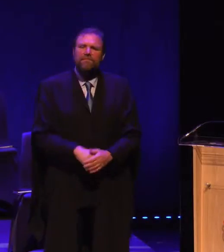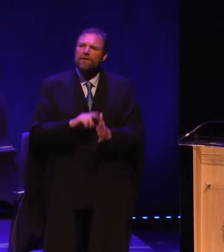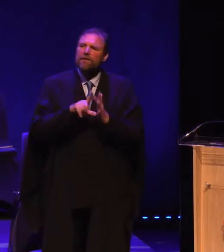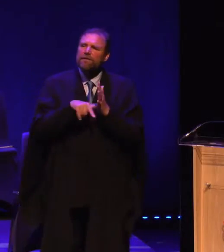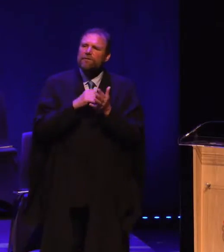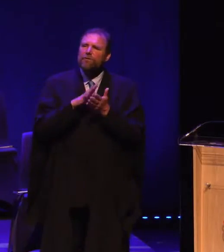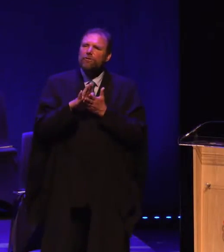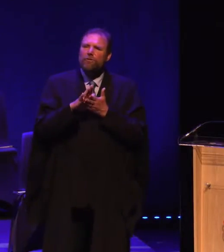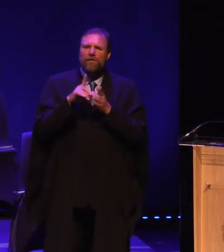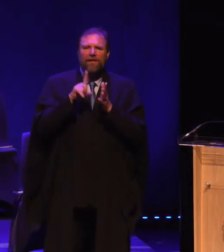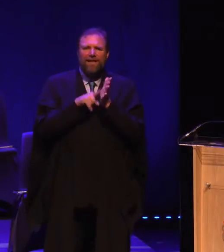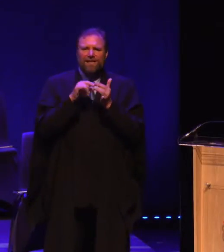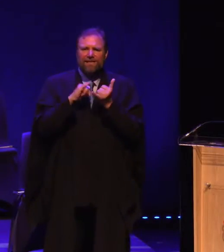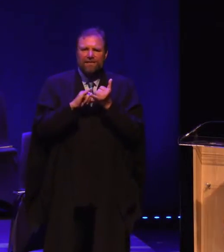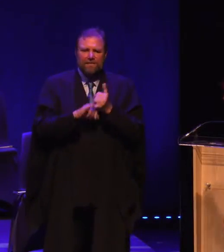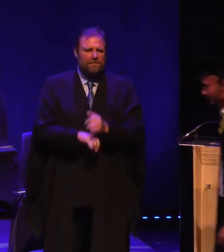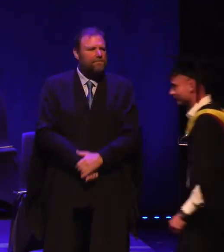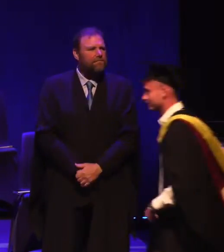Joseph Lisk.